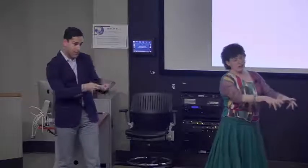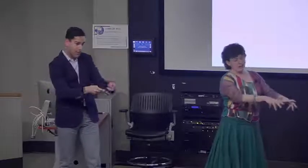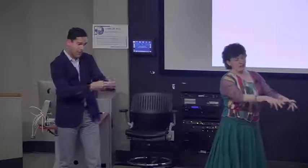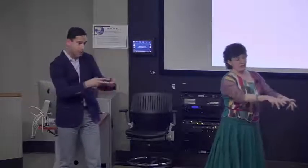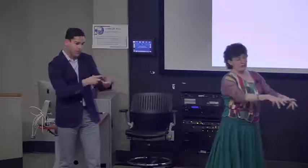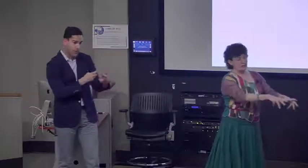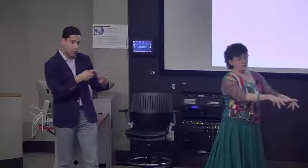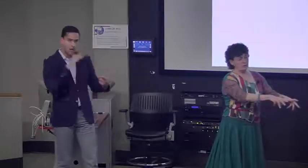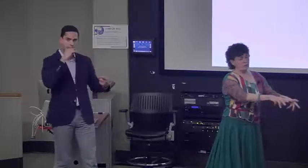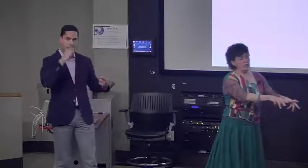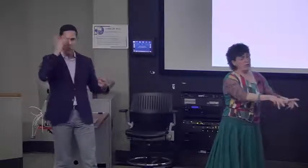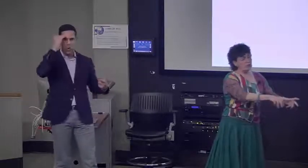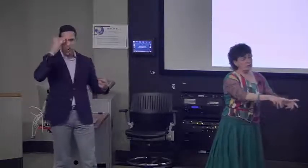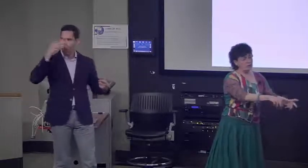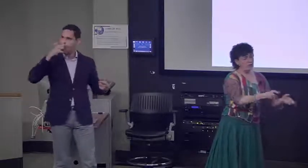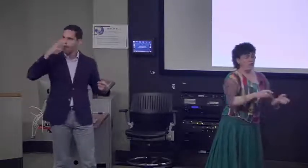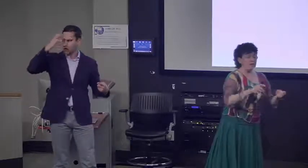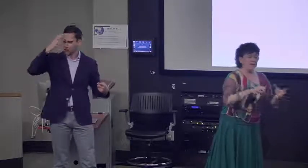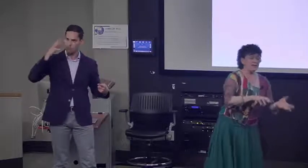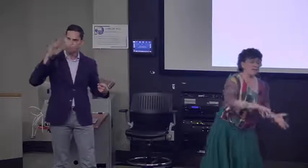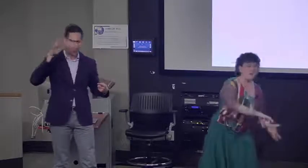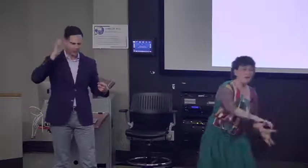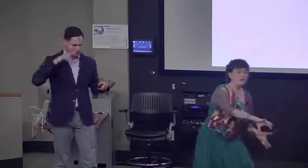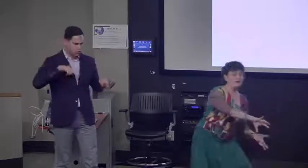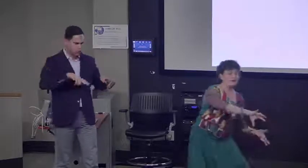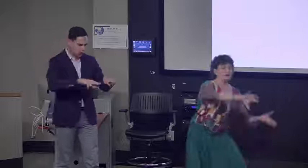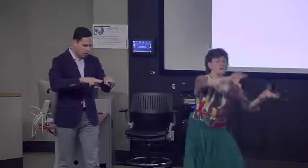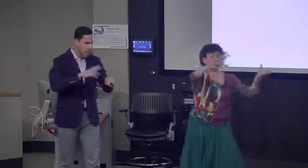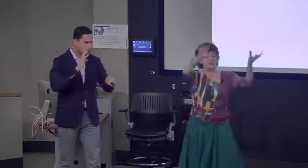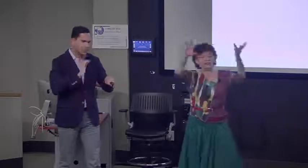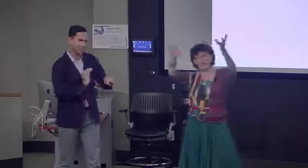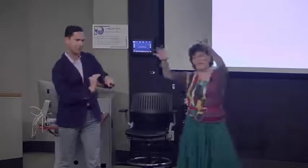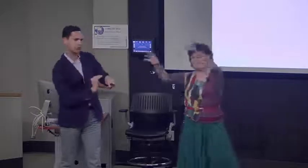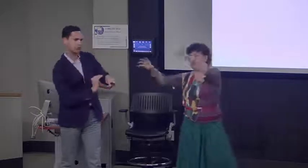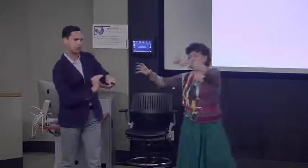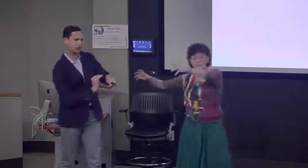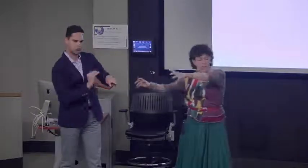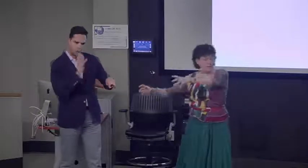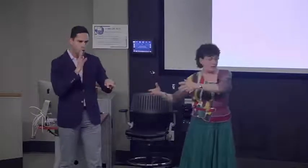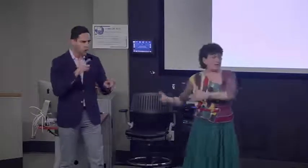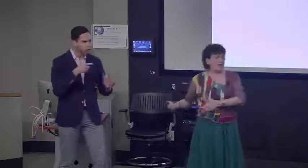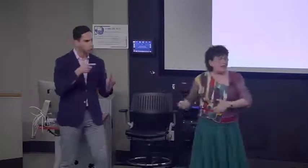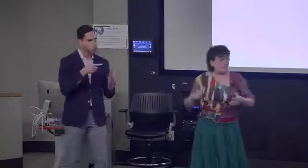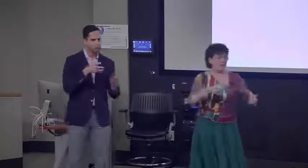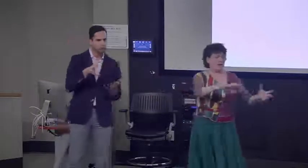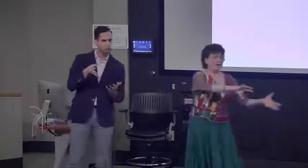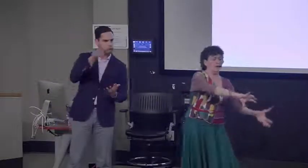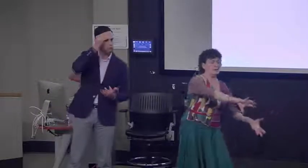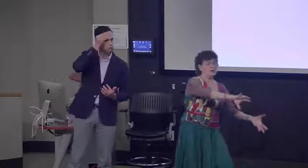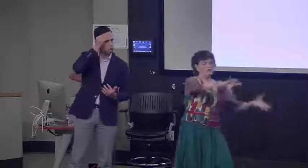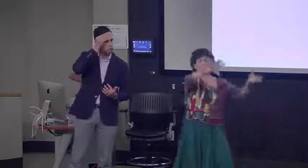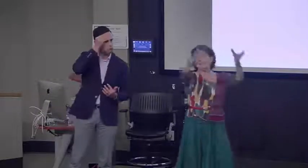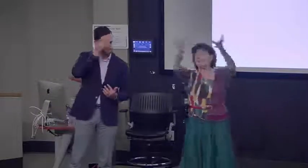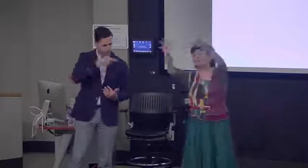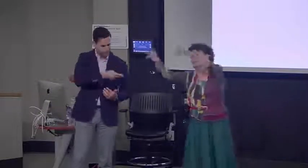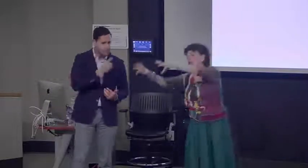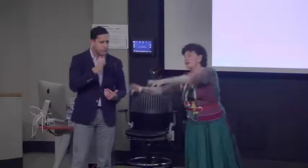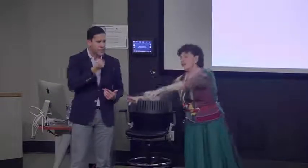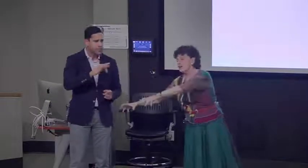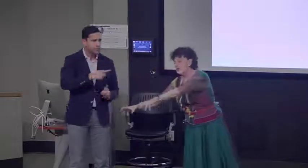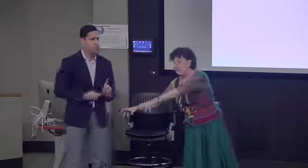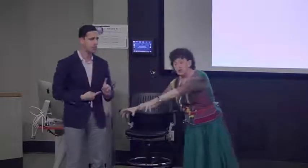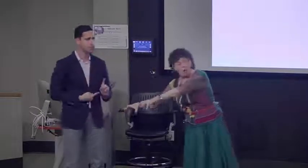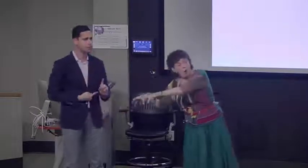more likely to learn a new word than if the parent tries to take the child, but these are 18-month-olds, tries to take the